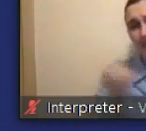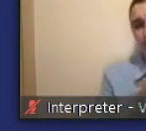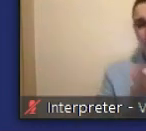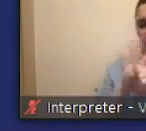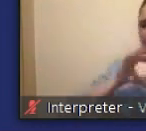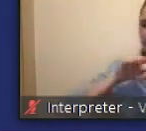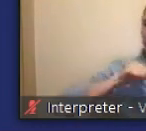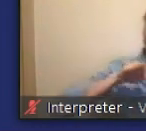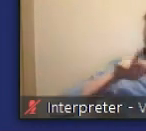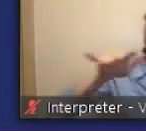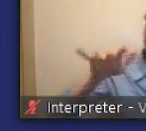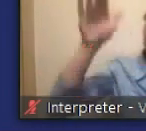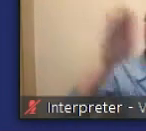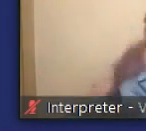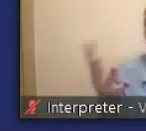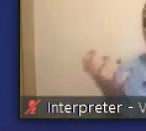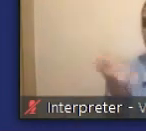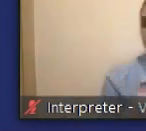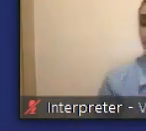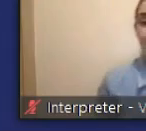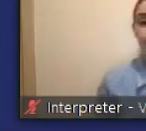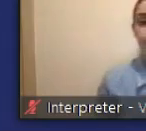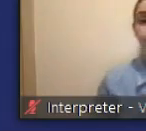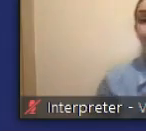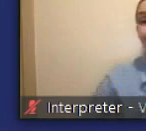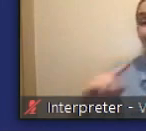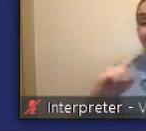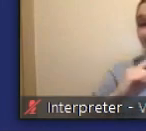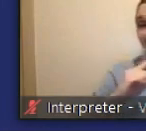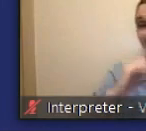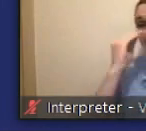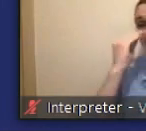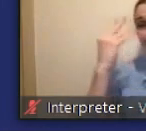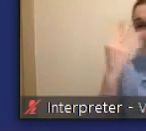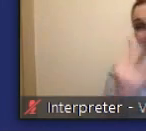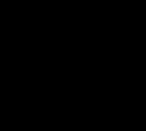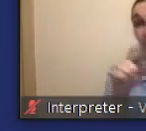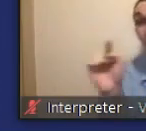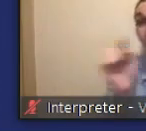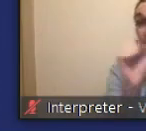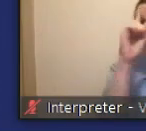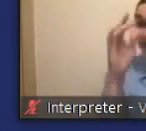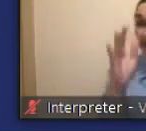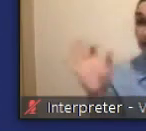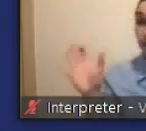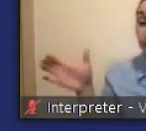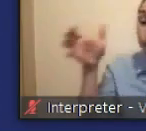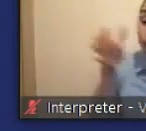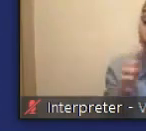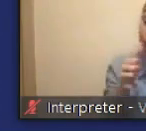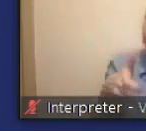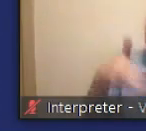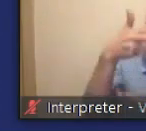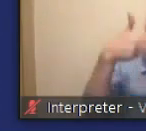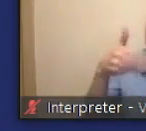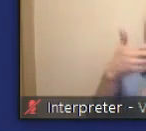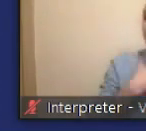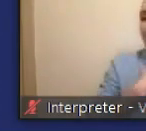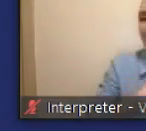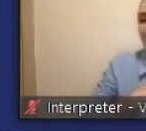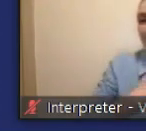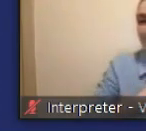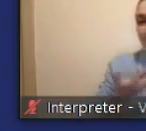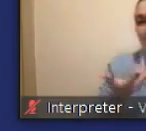First, consider with your gatherings to ask that those who come together are vaccinated or have been tested in the prior